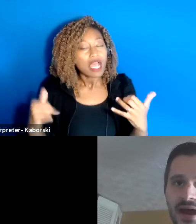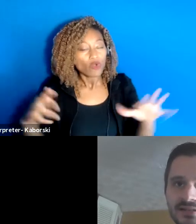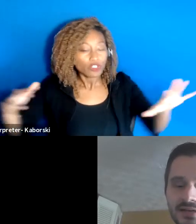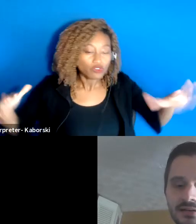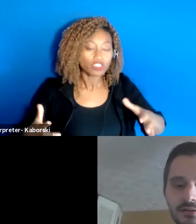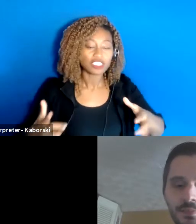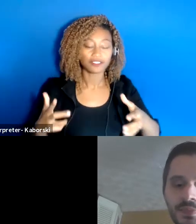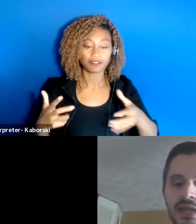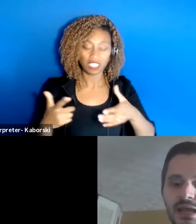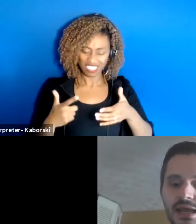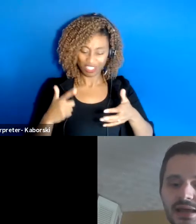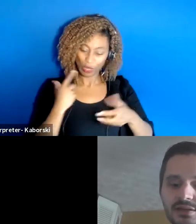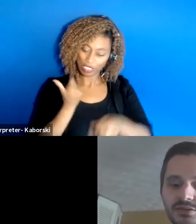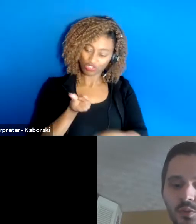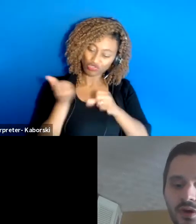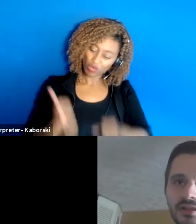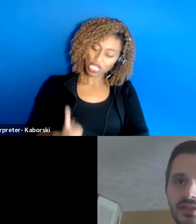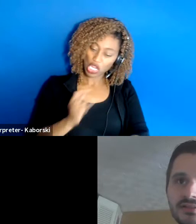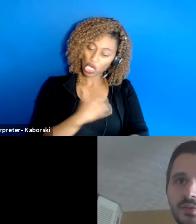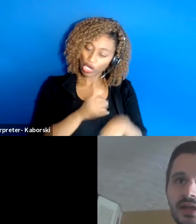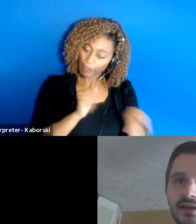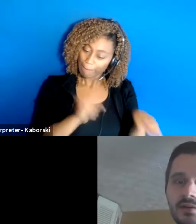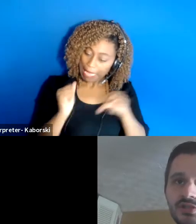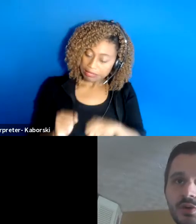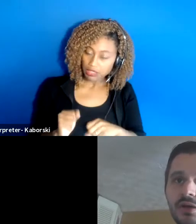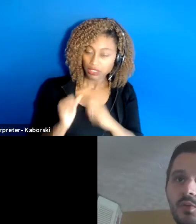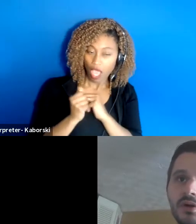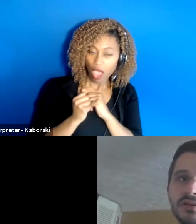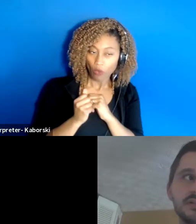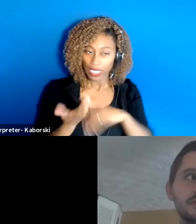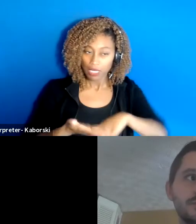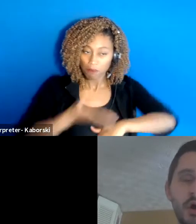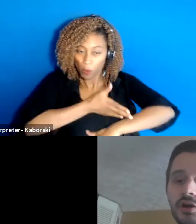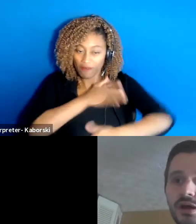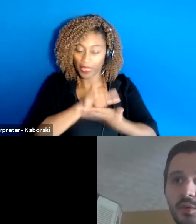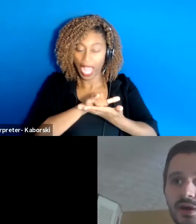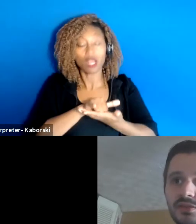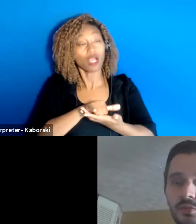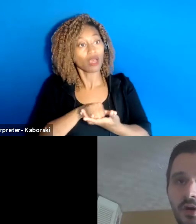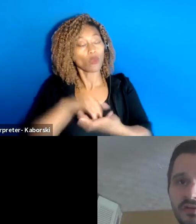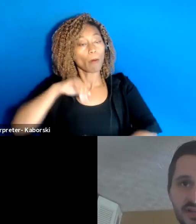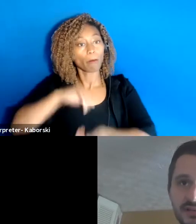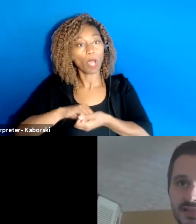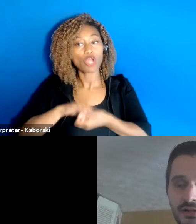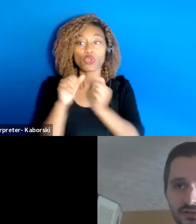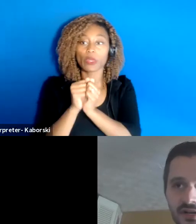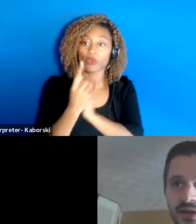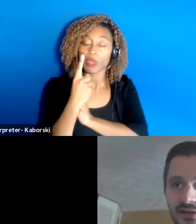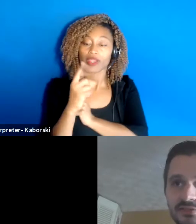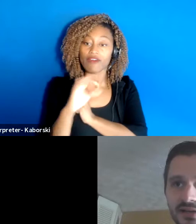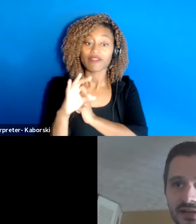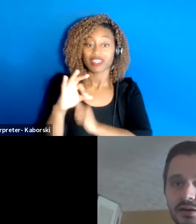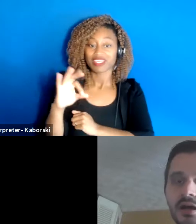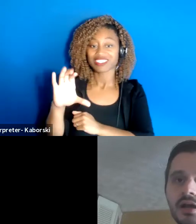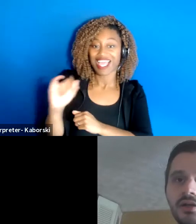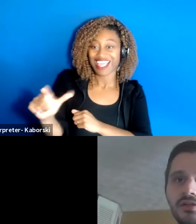own capacity. And one of the things that we ended up doing was partnering with one of the centers for